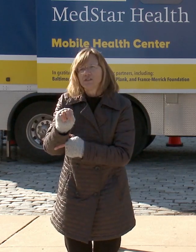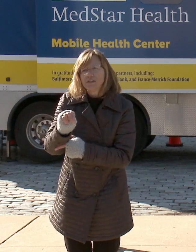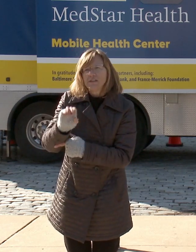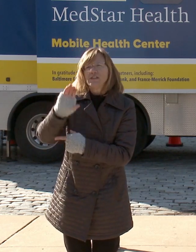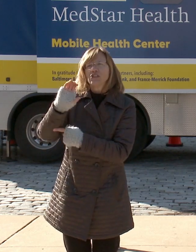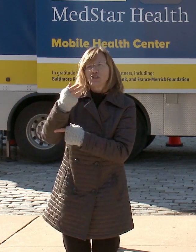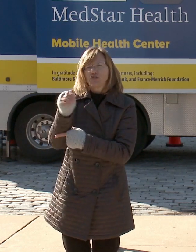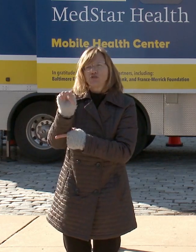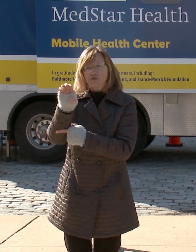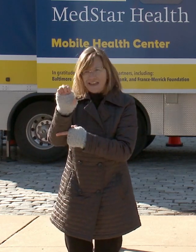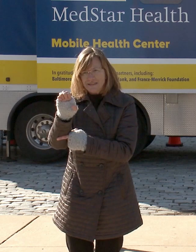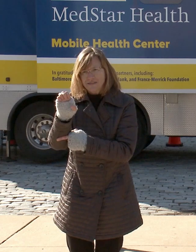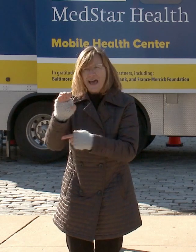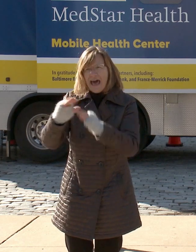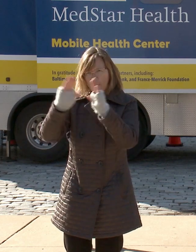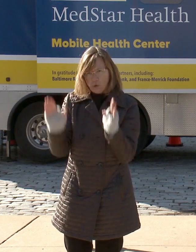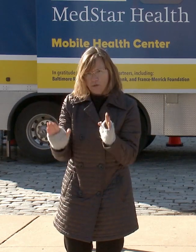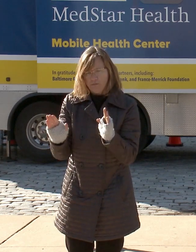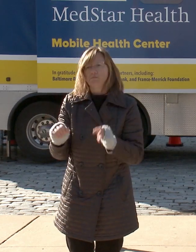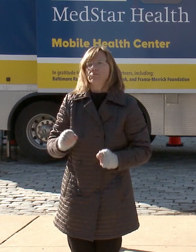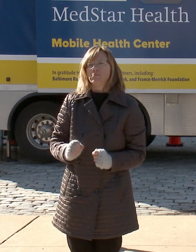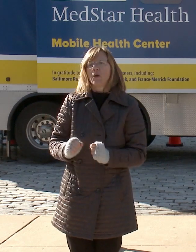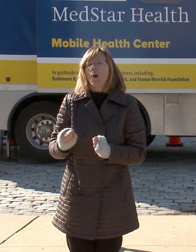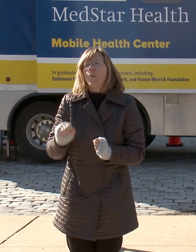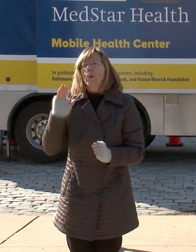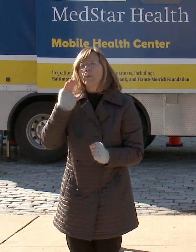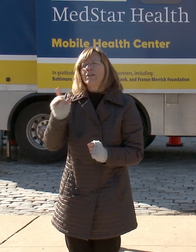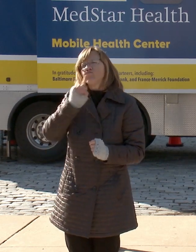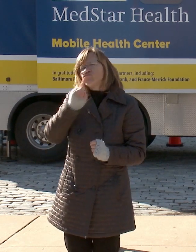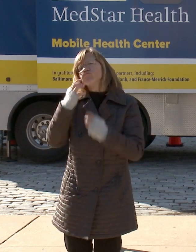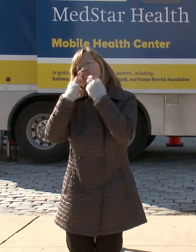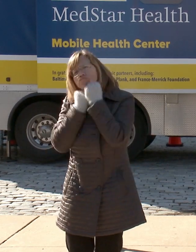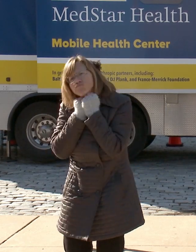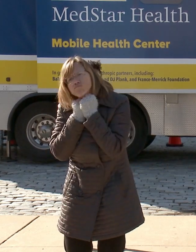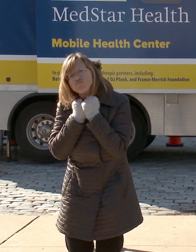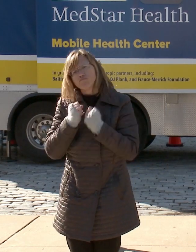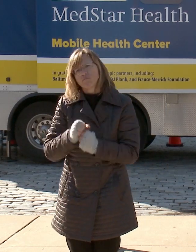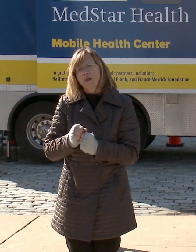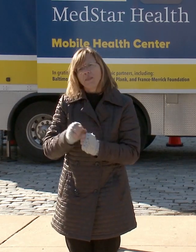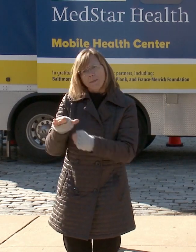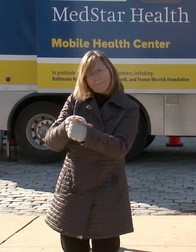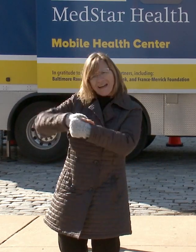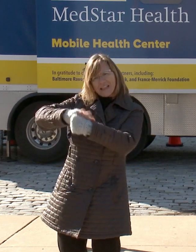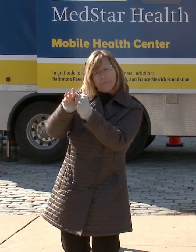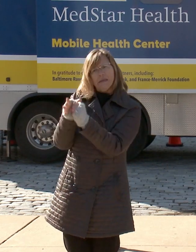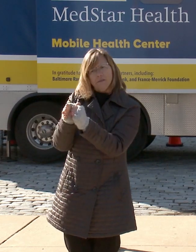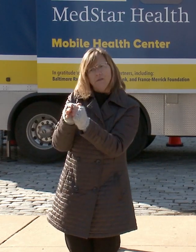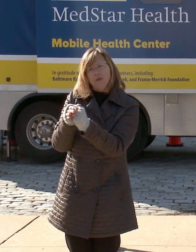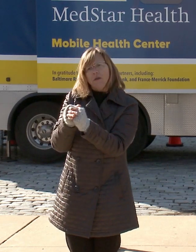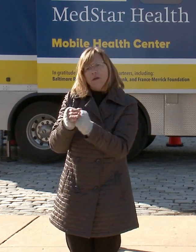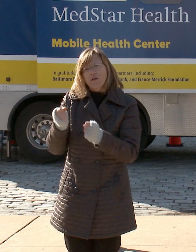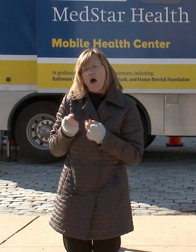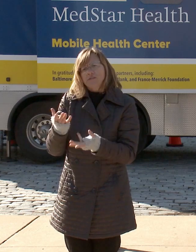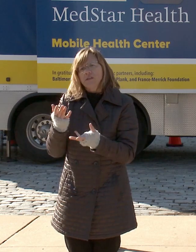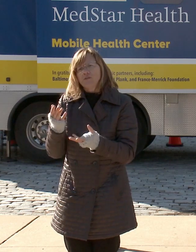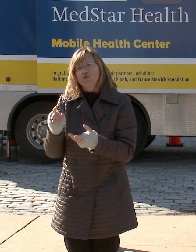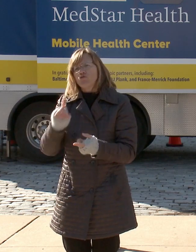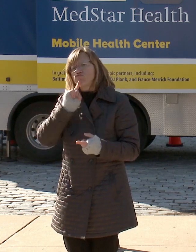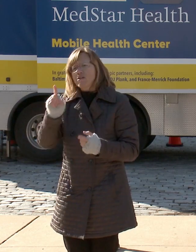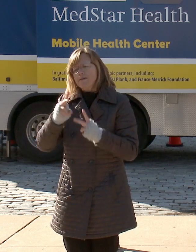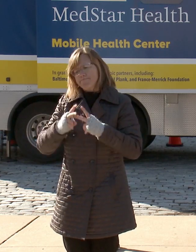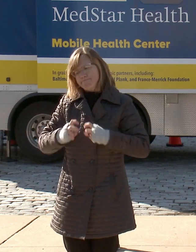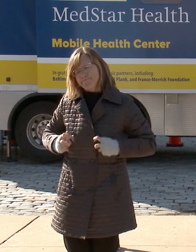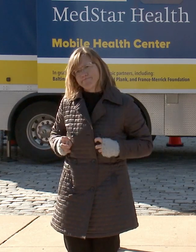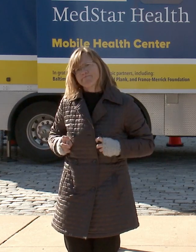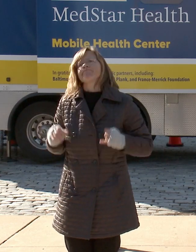community-focused approach to caring, and the COVID-19 pandemic has certainly caused us all to dig deeper in